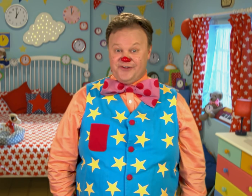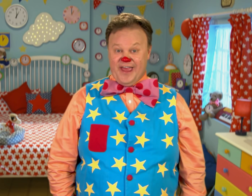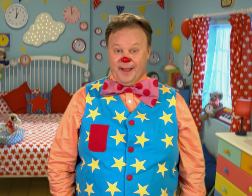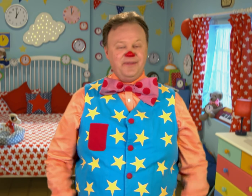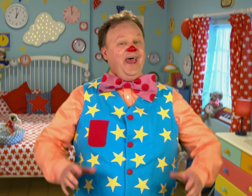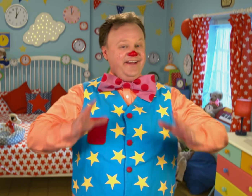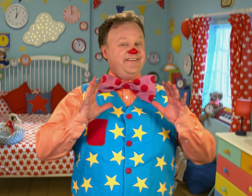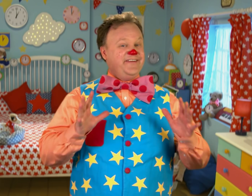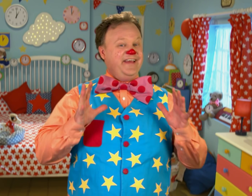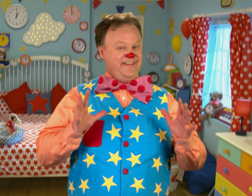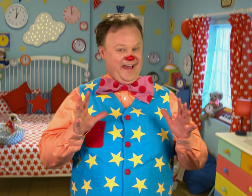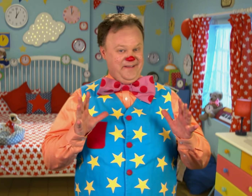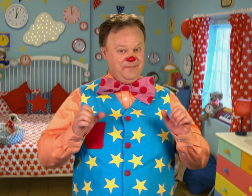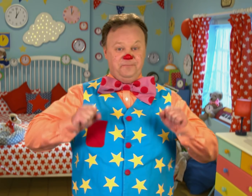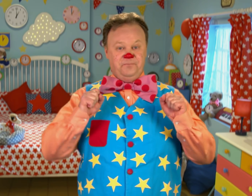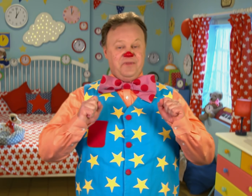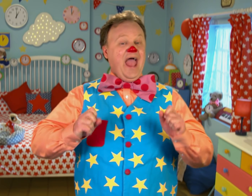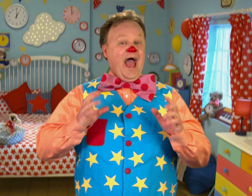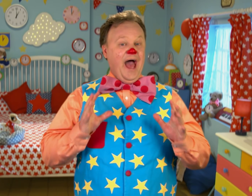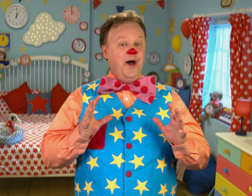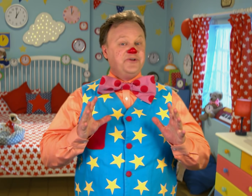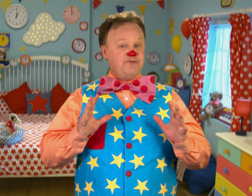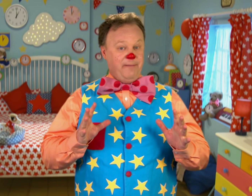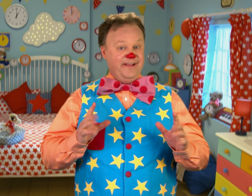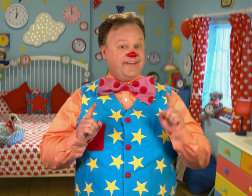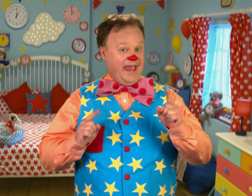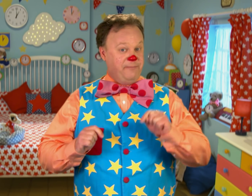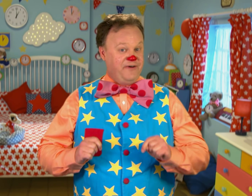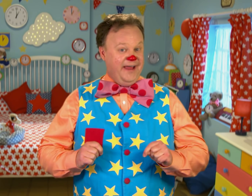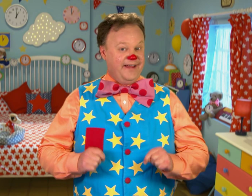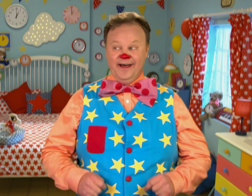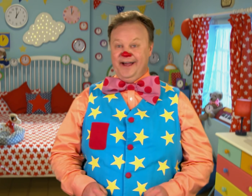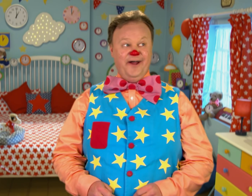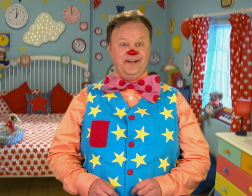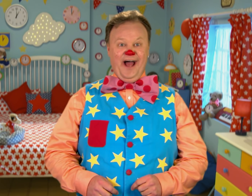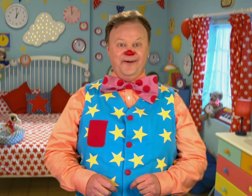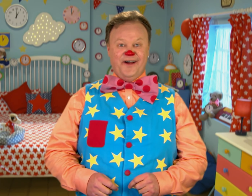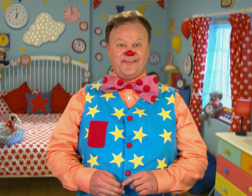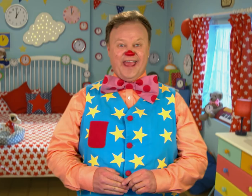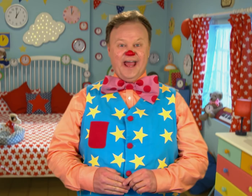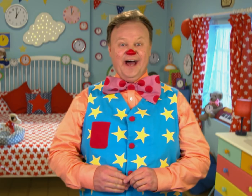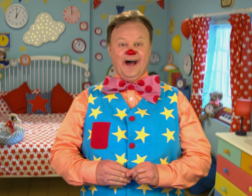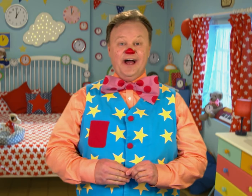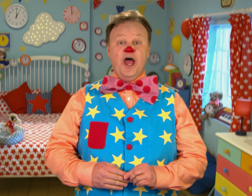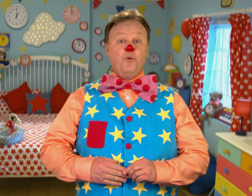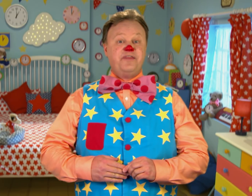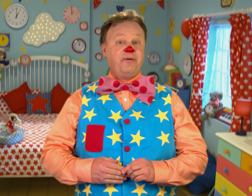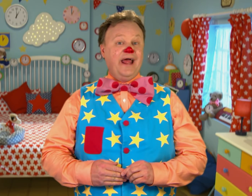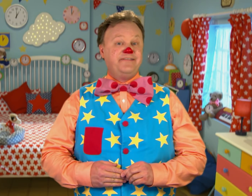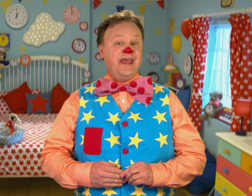Dottie. Dottie says, how do rabbits keep fit? I don't know, Dottie. With plenty